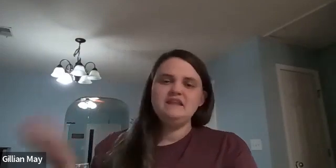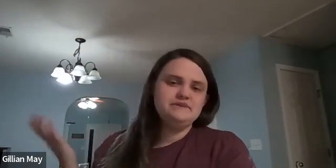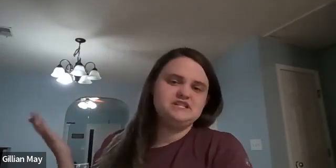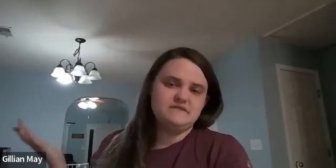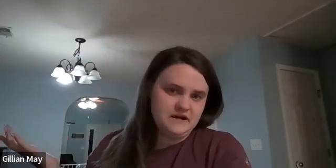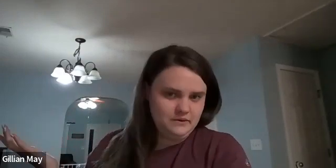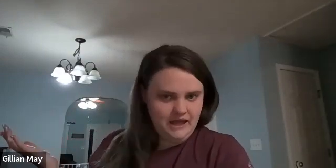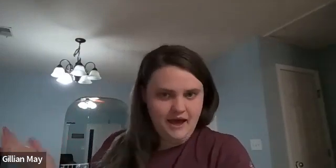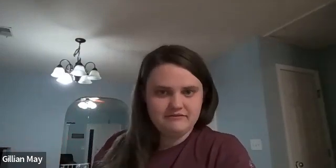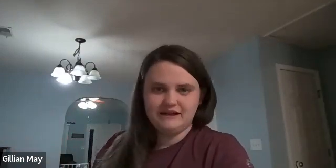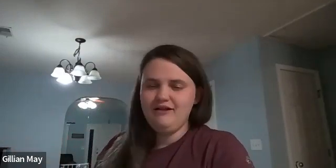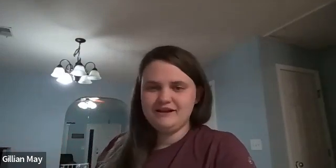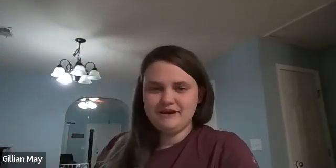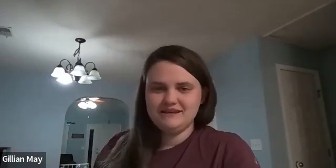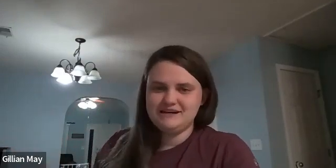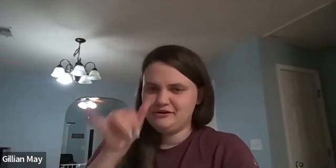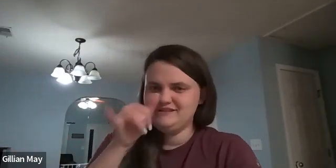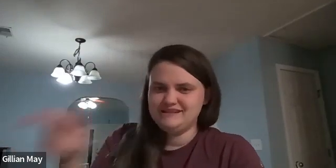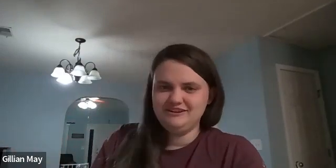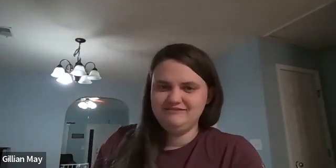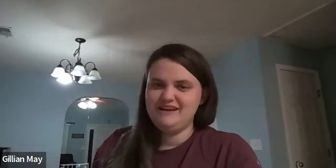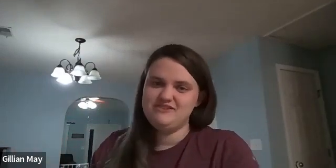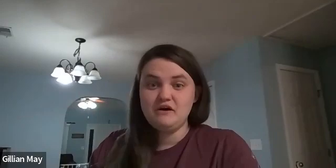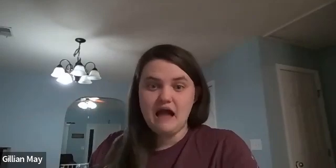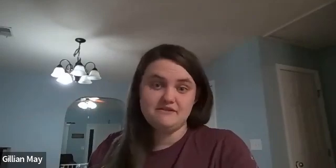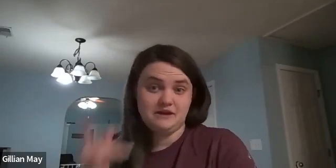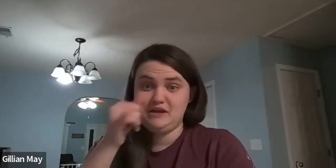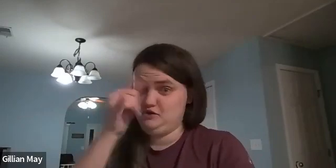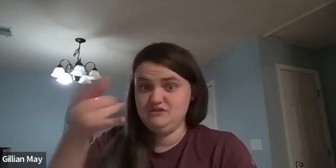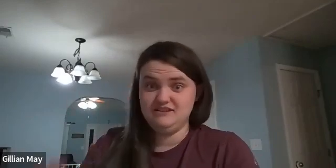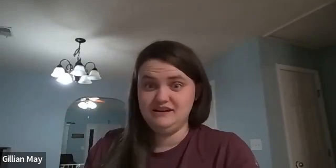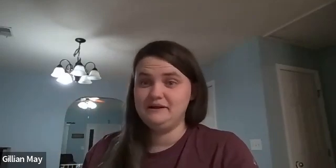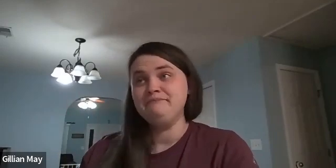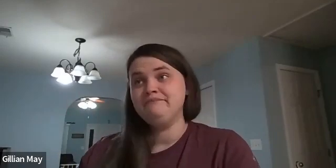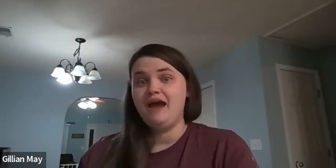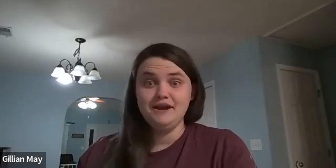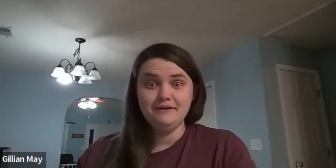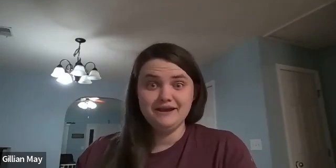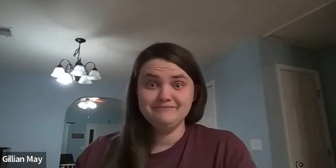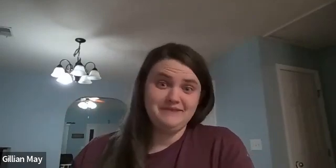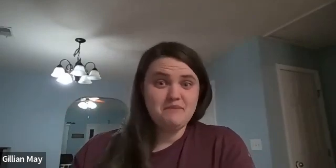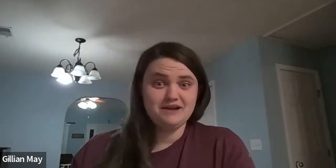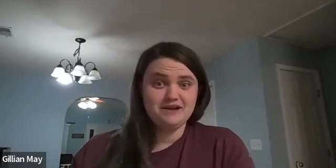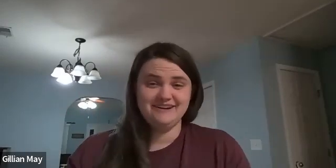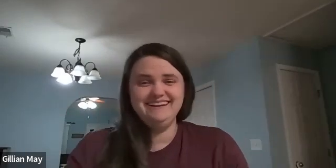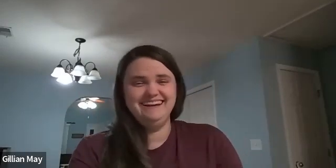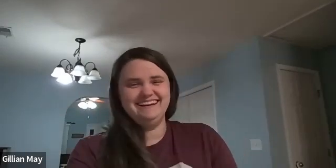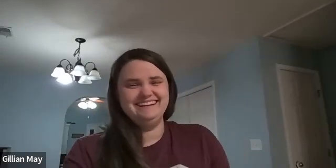That was just a fun one to have. Like I'll look at my kids and I'll be silly, and then they'll laugh and look at me and go, "You're silly," and I'm like, "I know I am. I'm not shy of it."